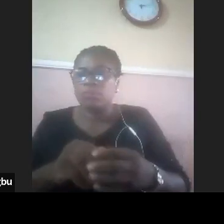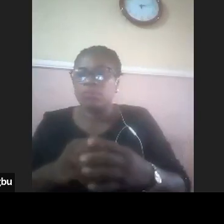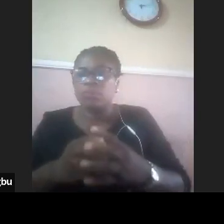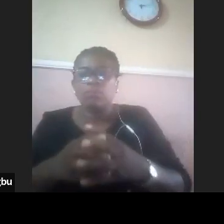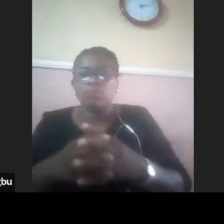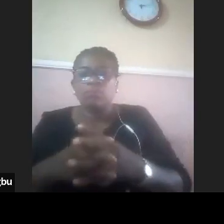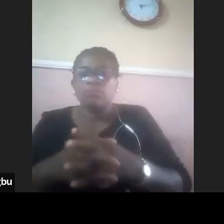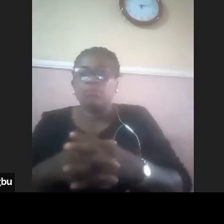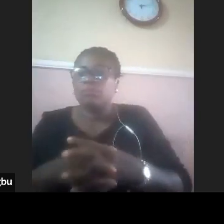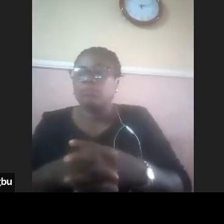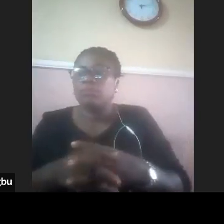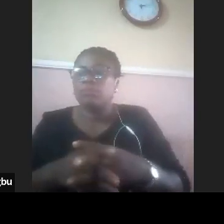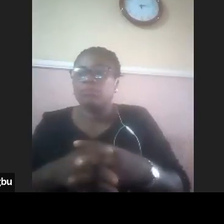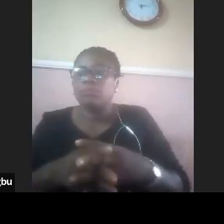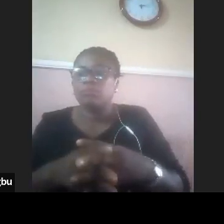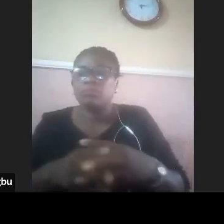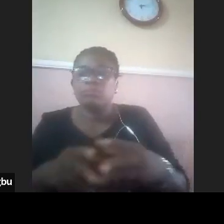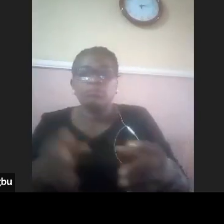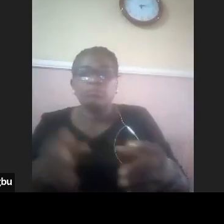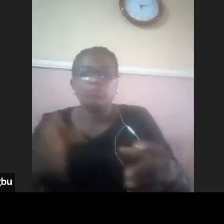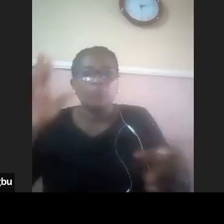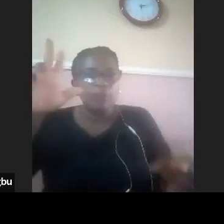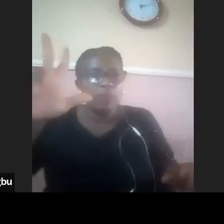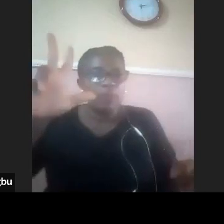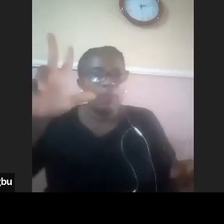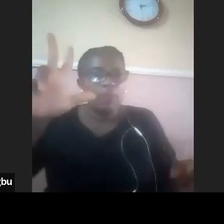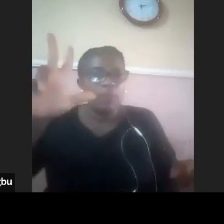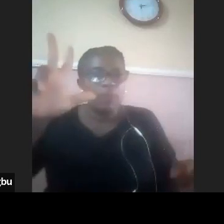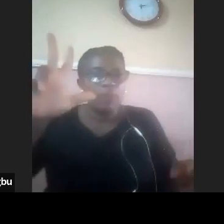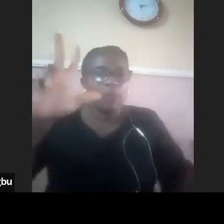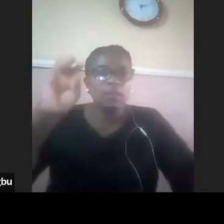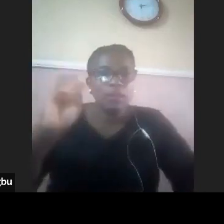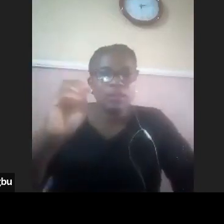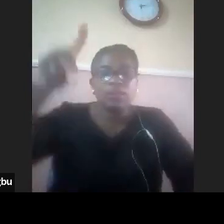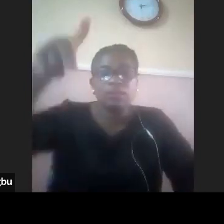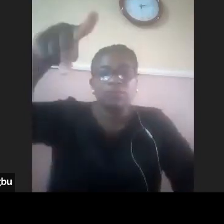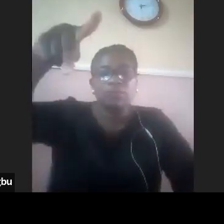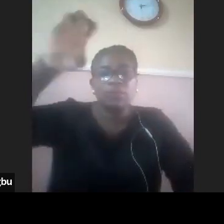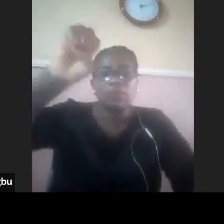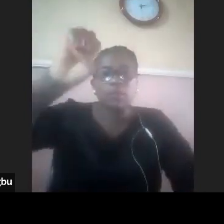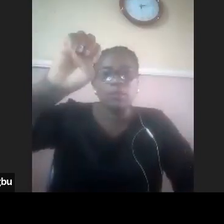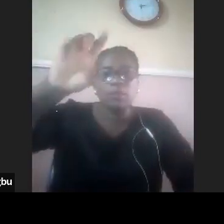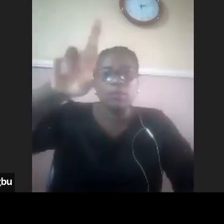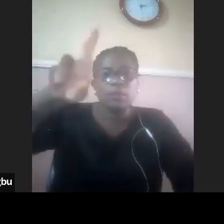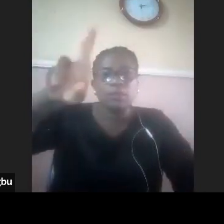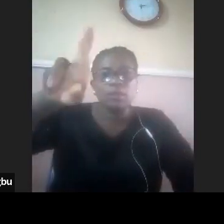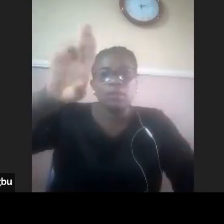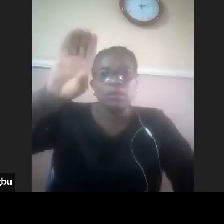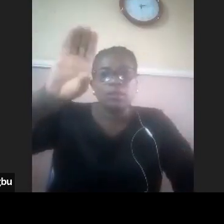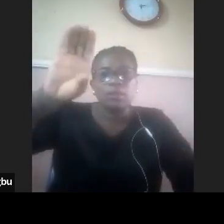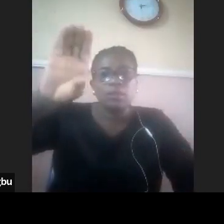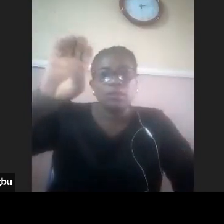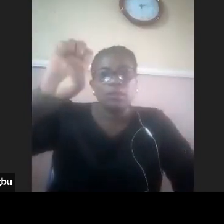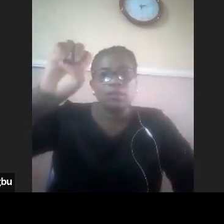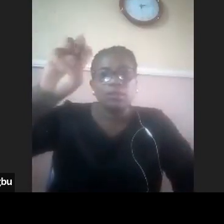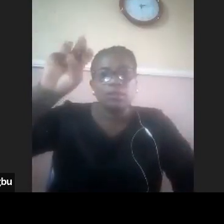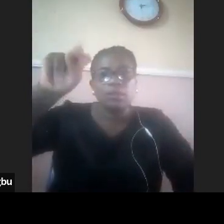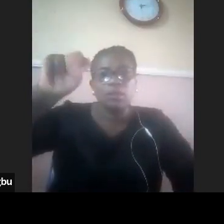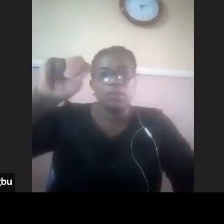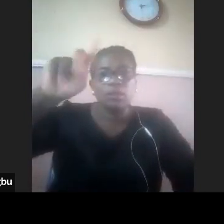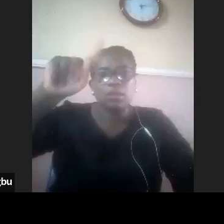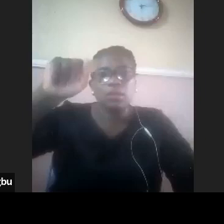30% to 28%. They'll be like, oh, are you serious? You have to be ambitious and realistic as